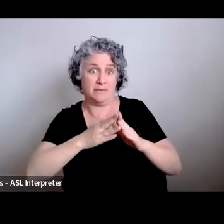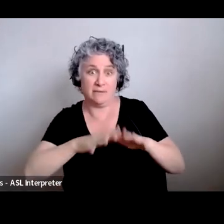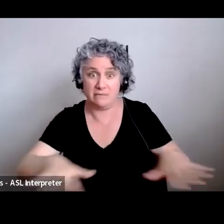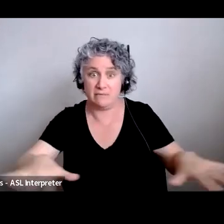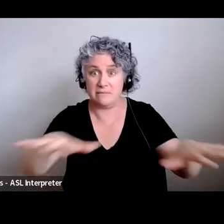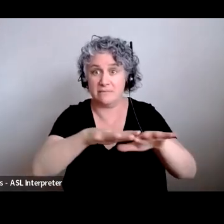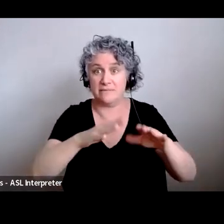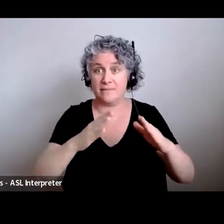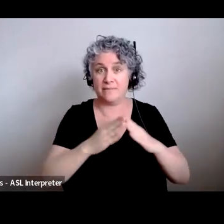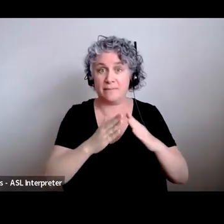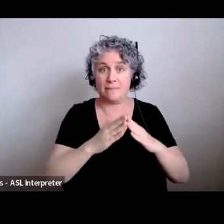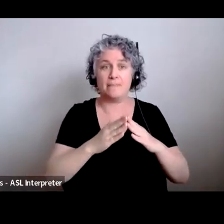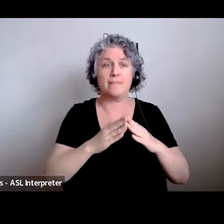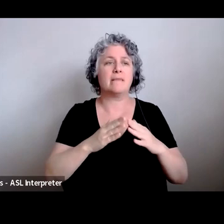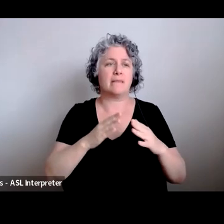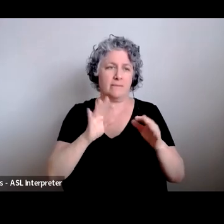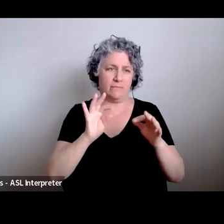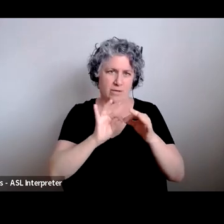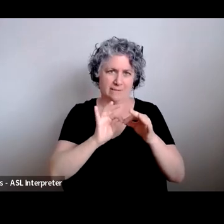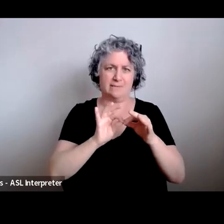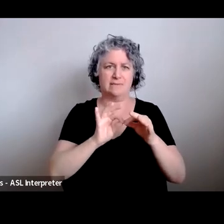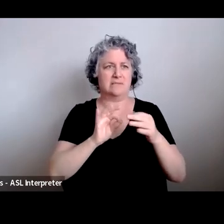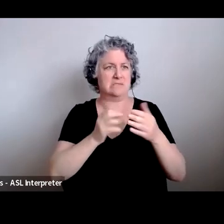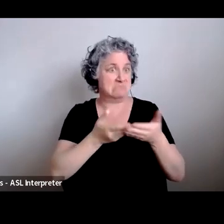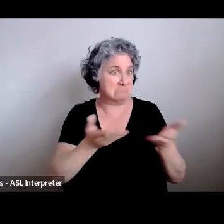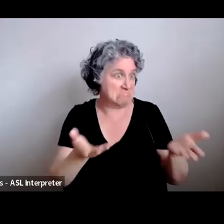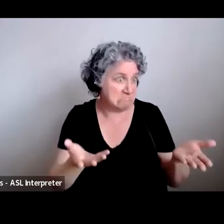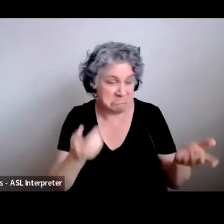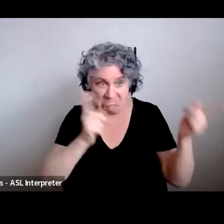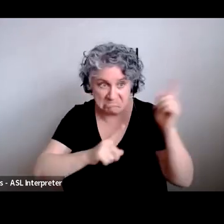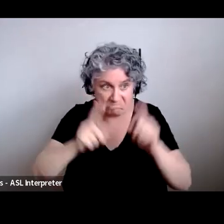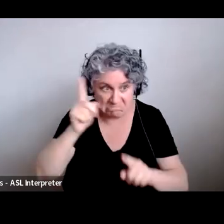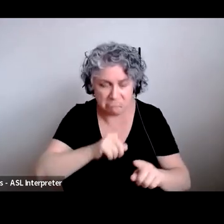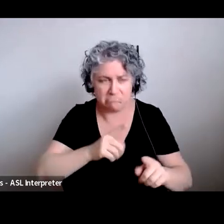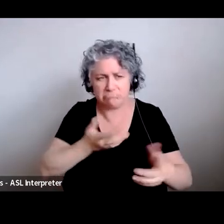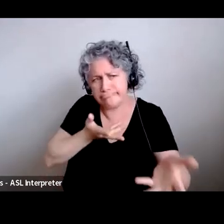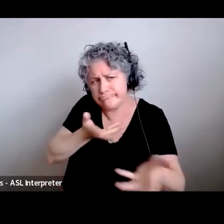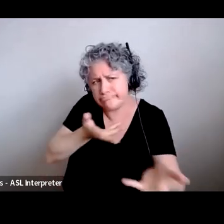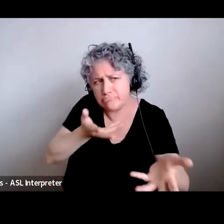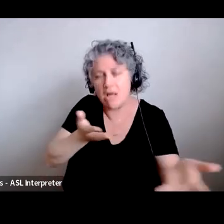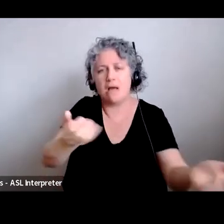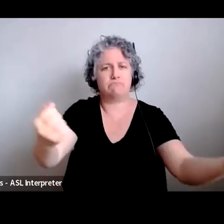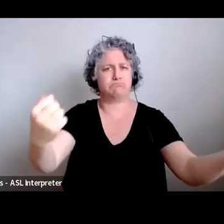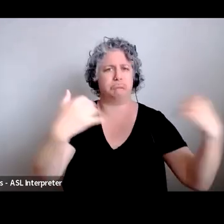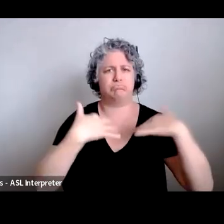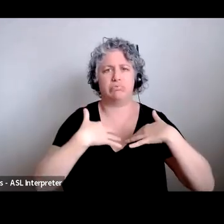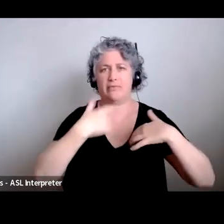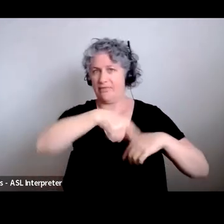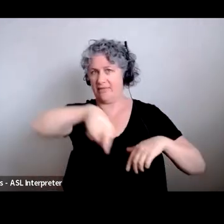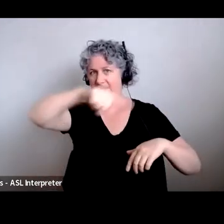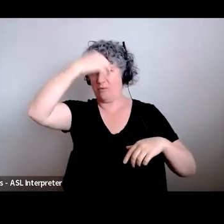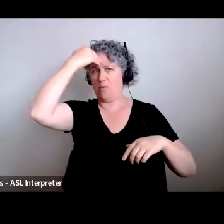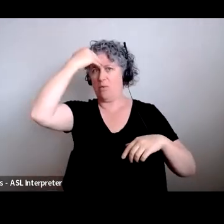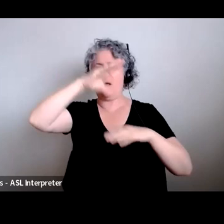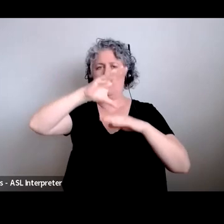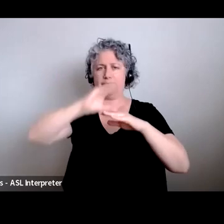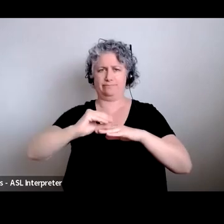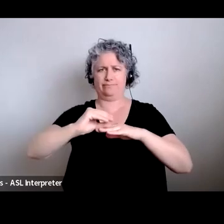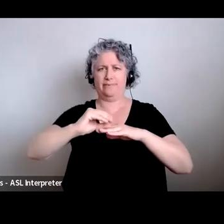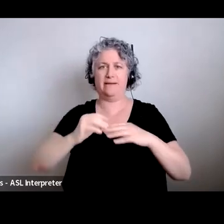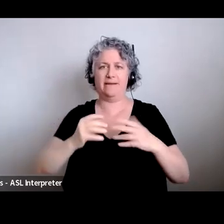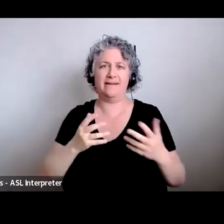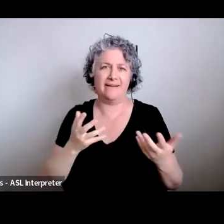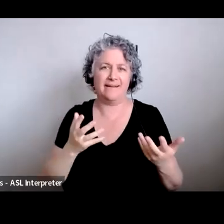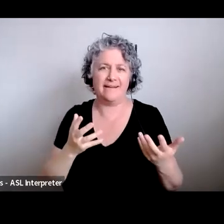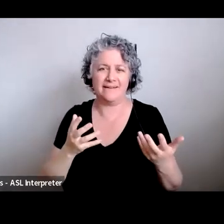just making the price, but actually doing the outreach to try to build that conversation with community so that they know it's part of it. So that's